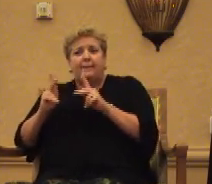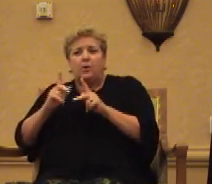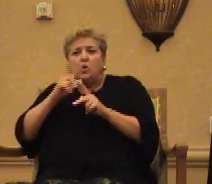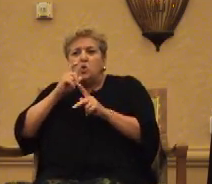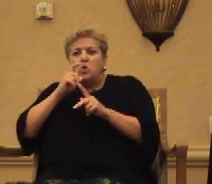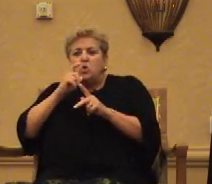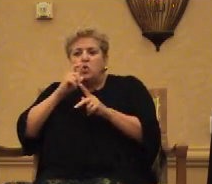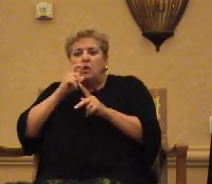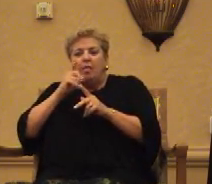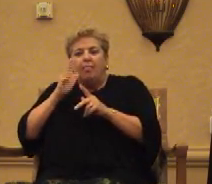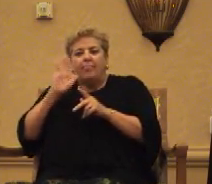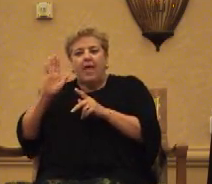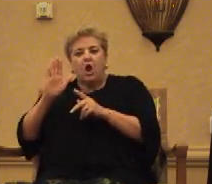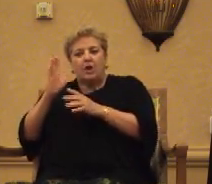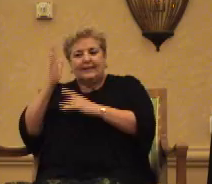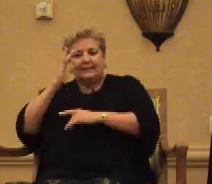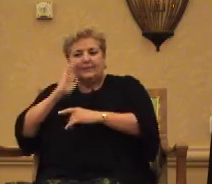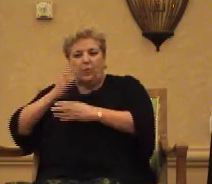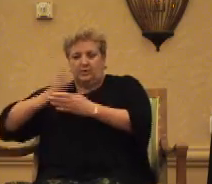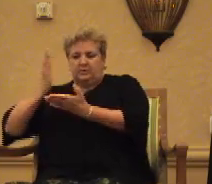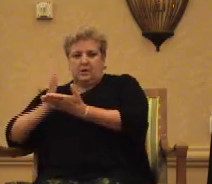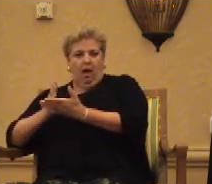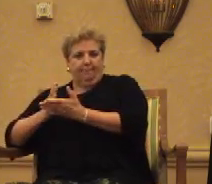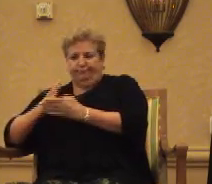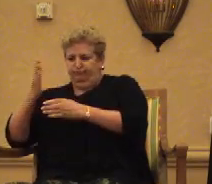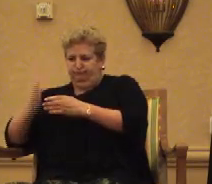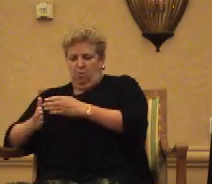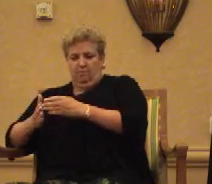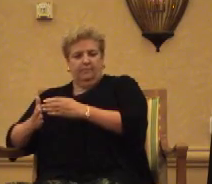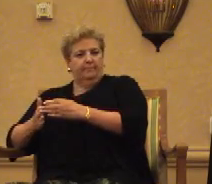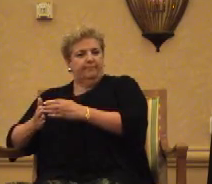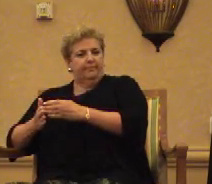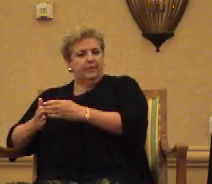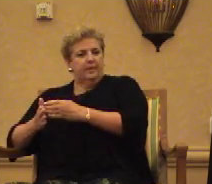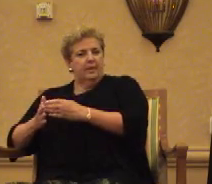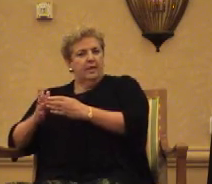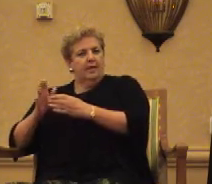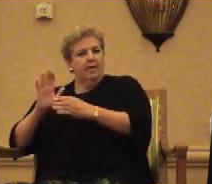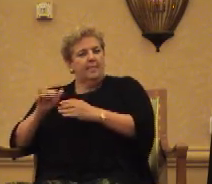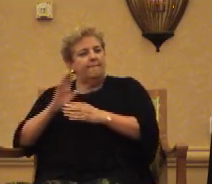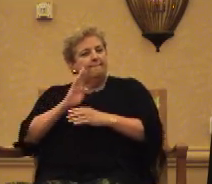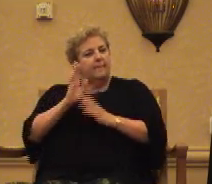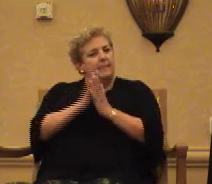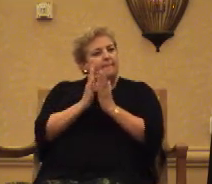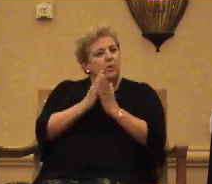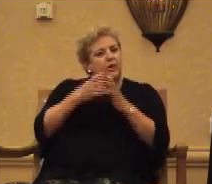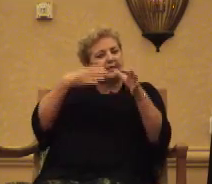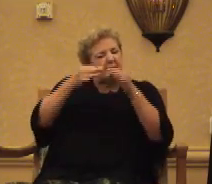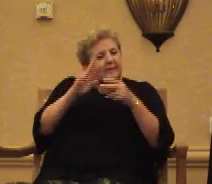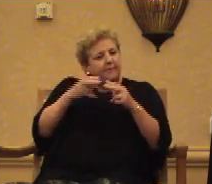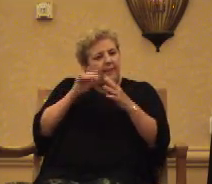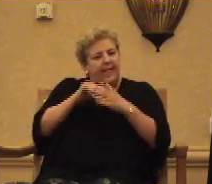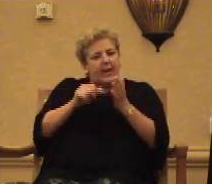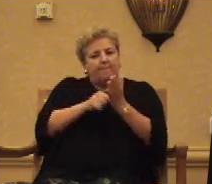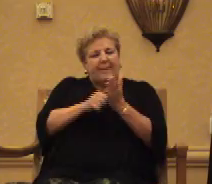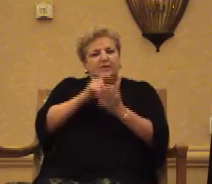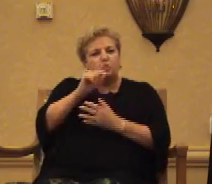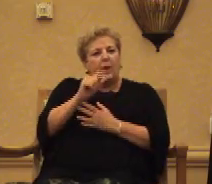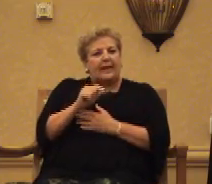point. And those are the people that our book talks about on the bottom of page 20. Those are the guys